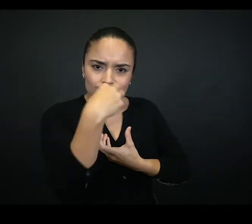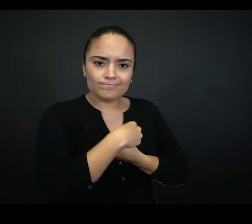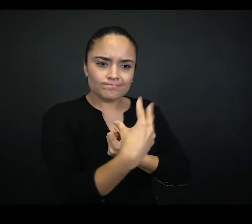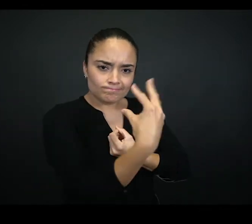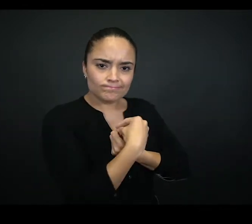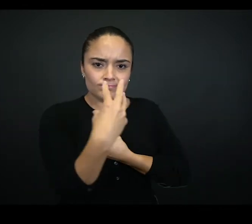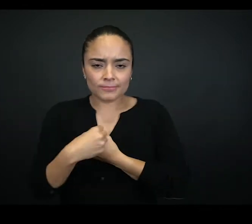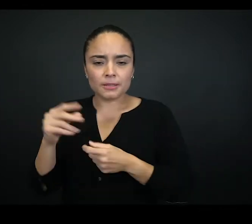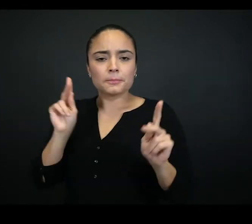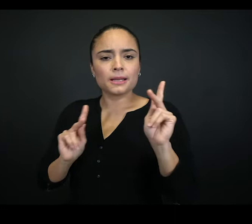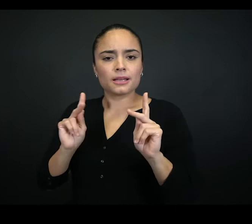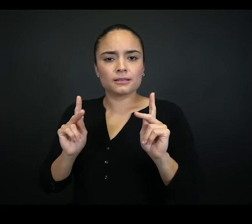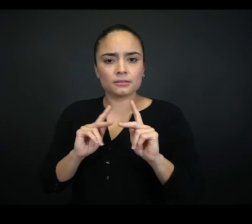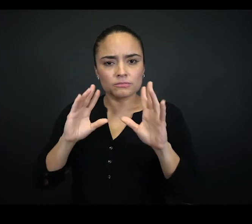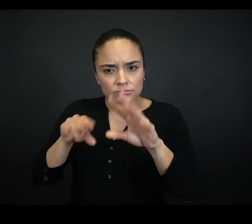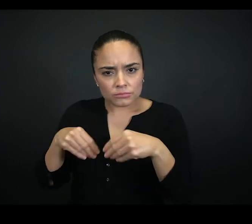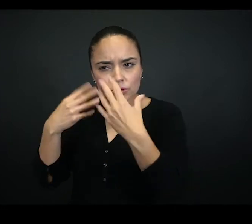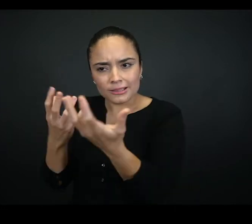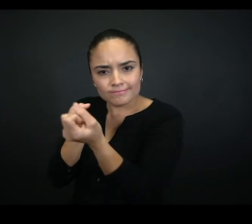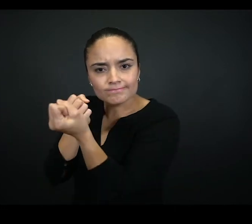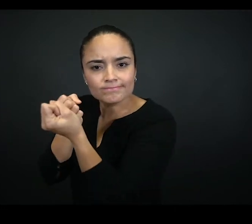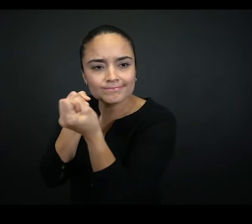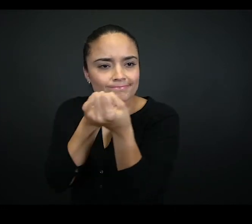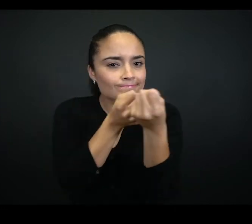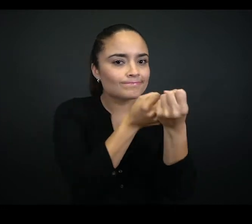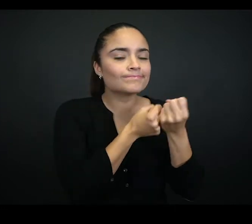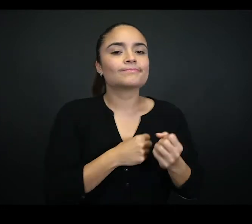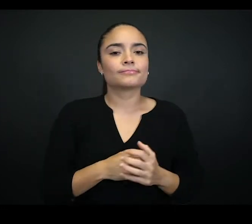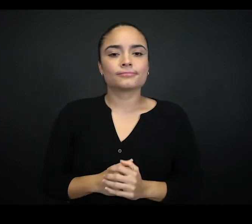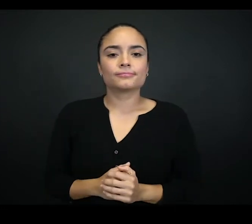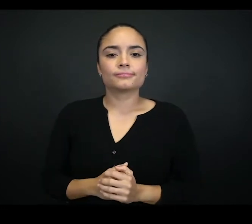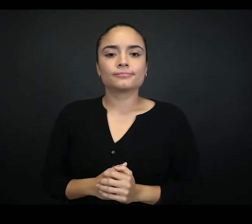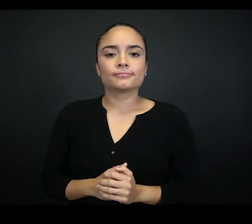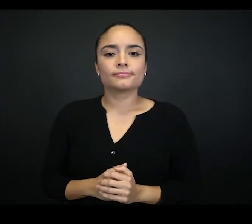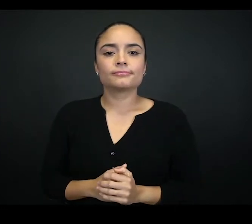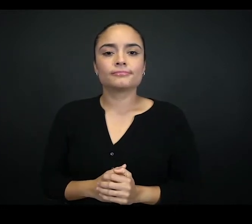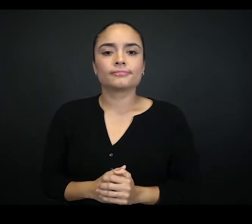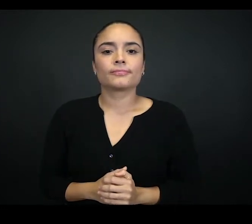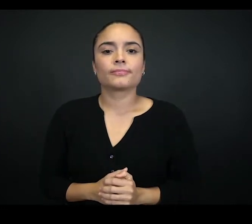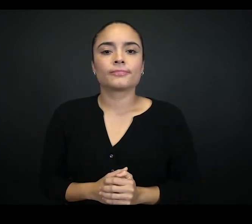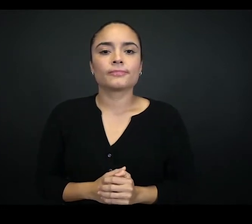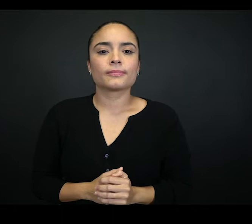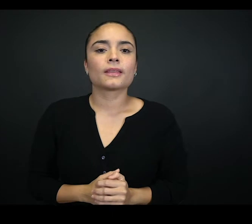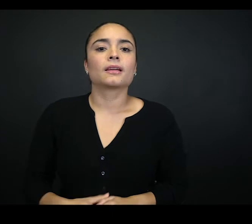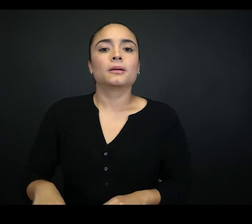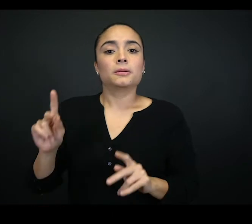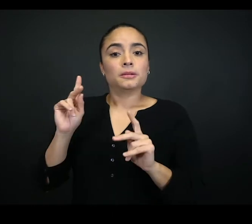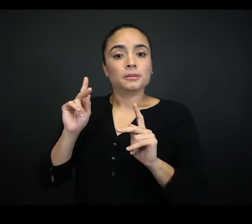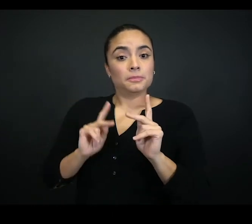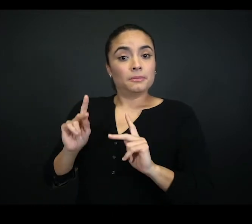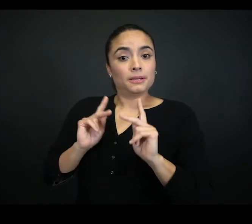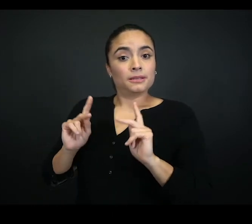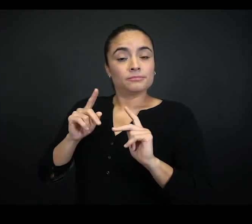or after injection room all the time, helping to monitor people, helping people who are there